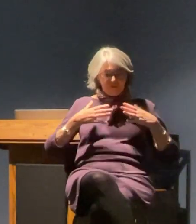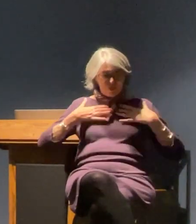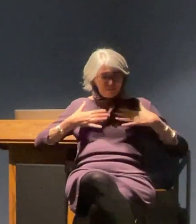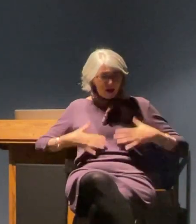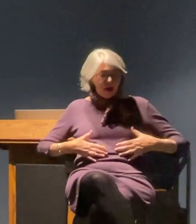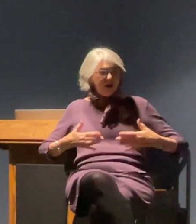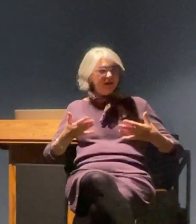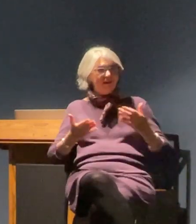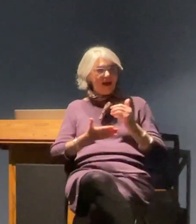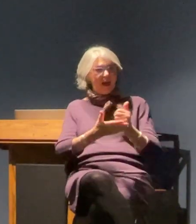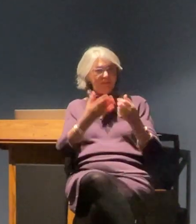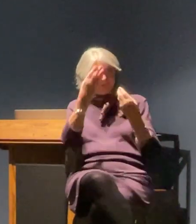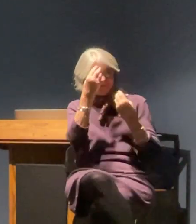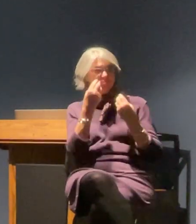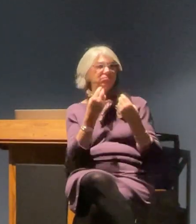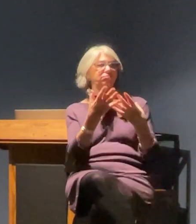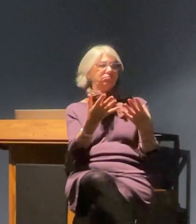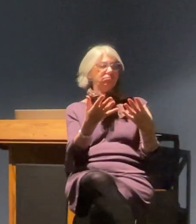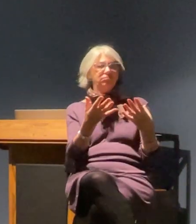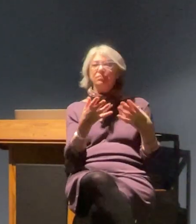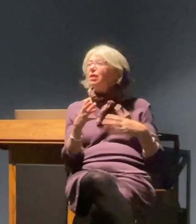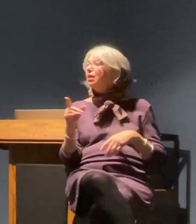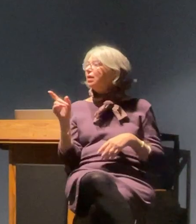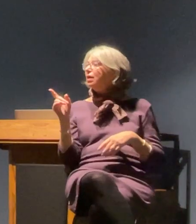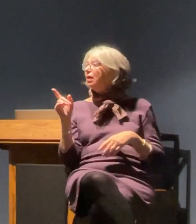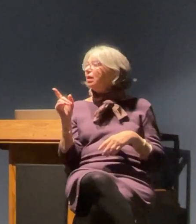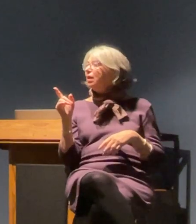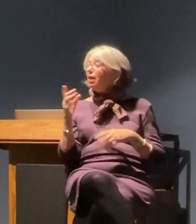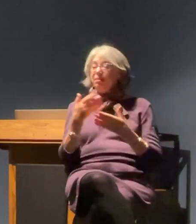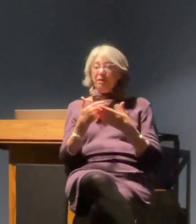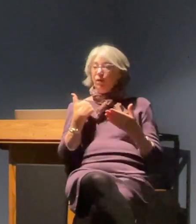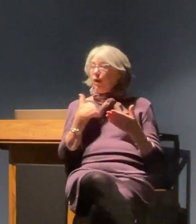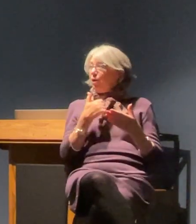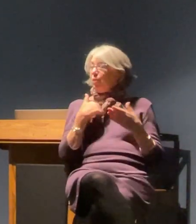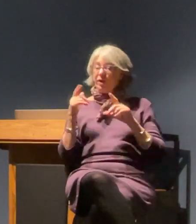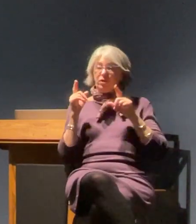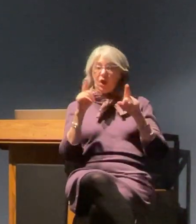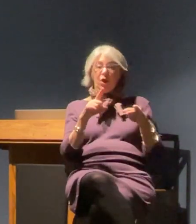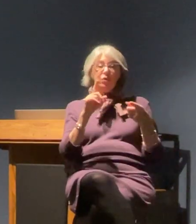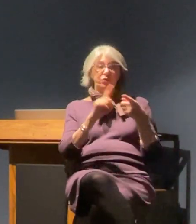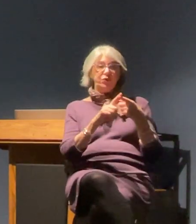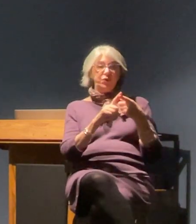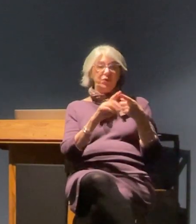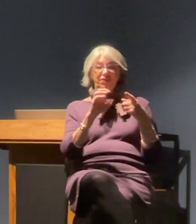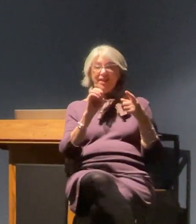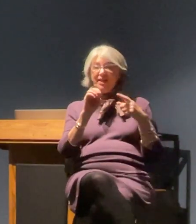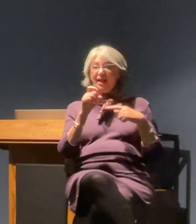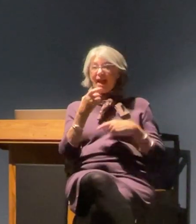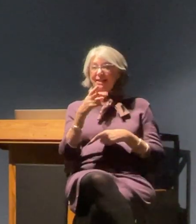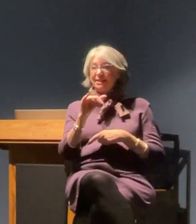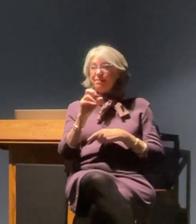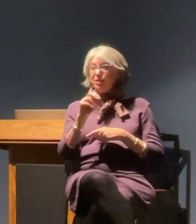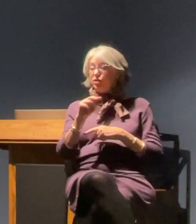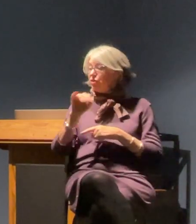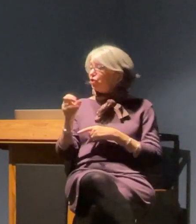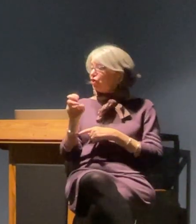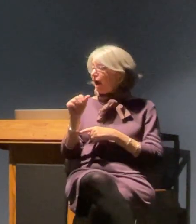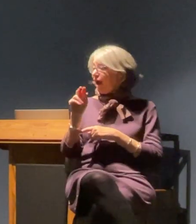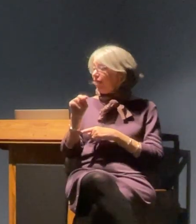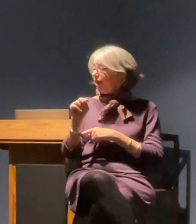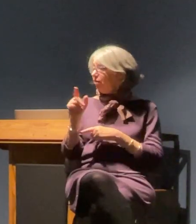help us convey that, telegraph that. Before we head over to the exhibition, Jonathan, do you